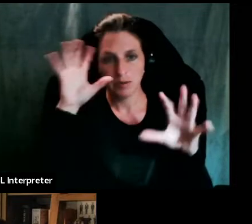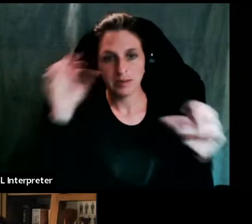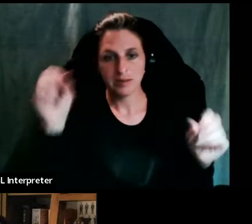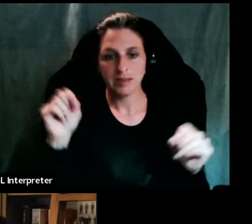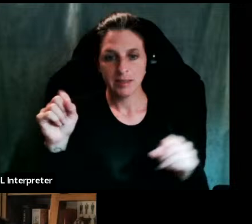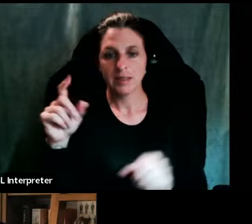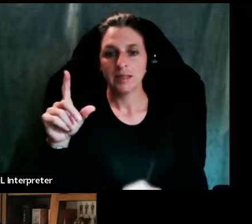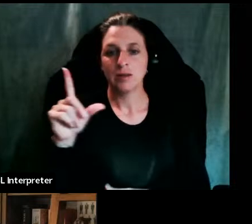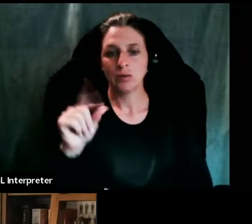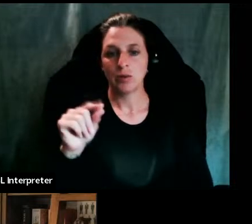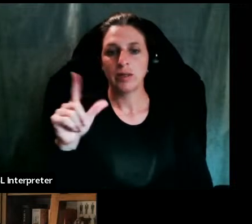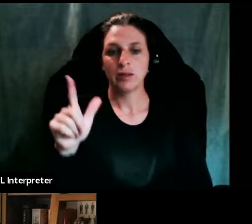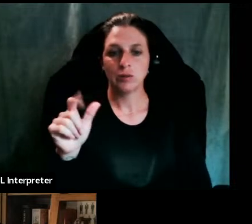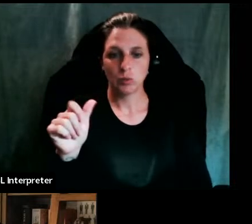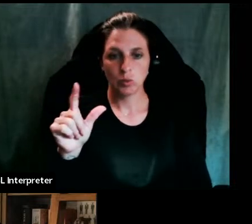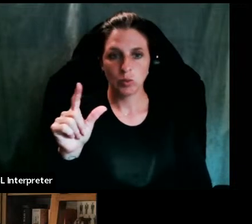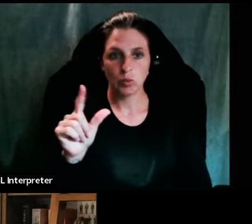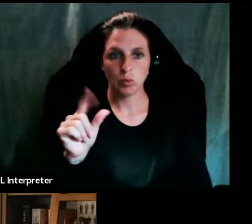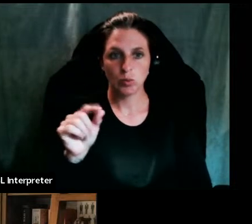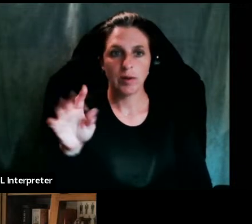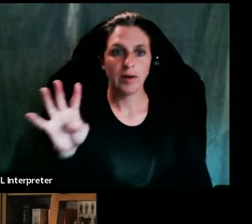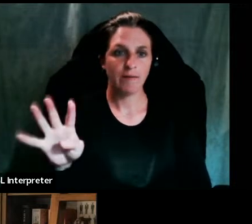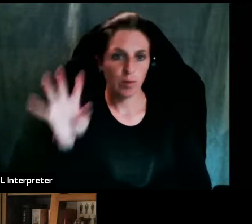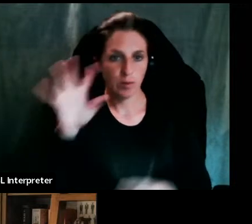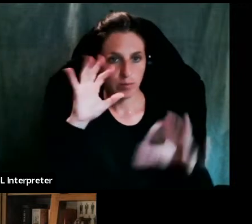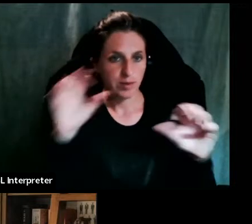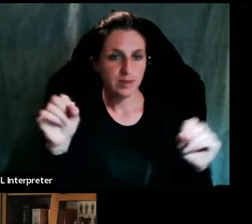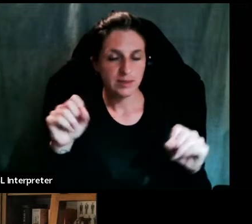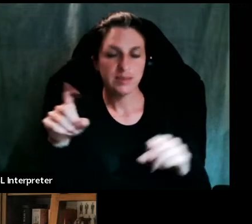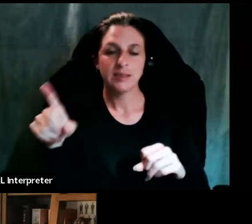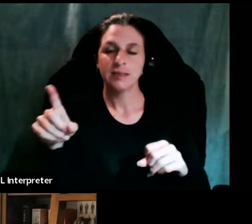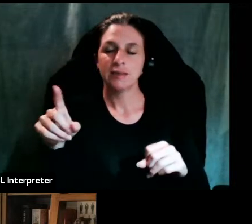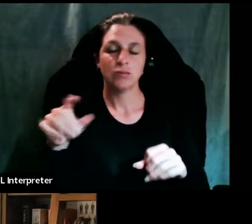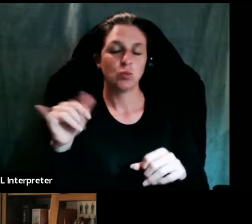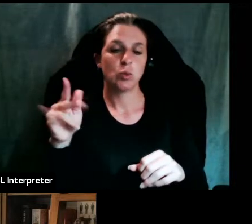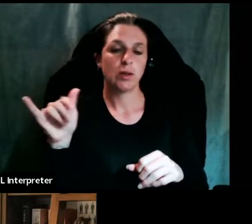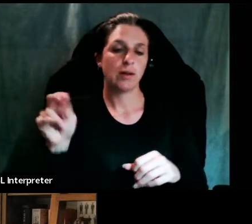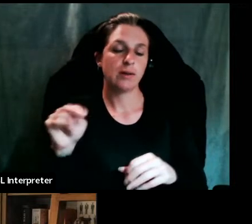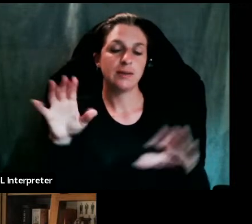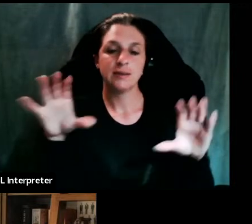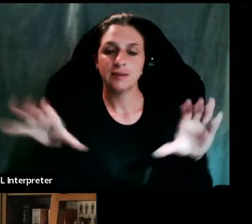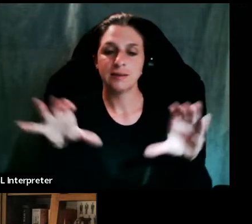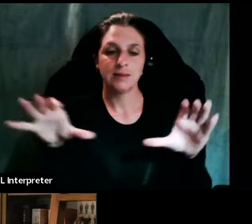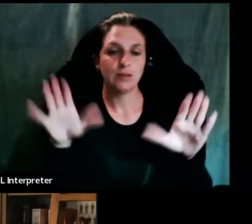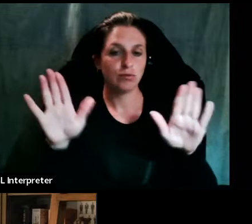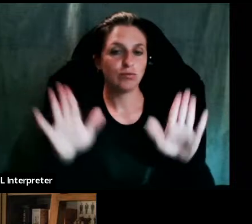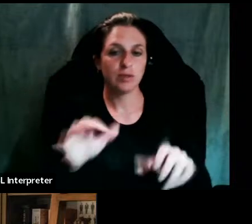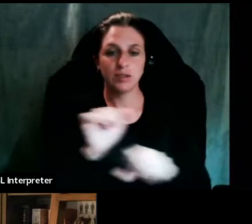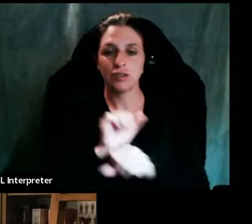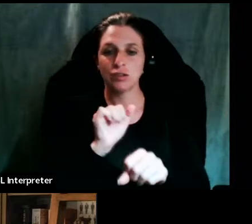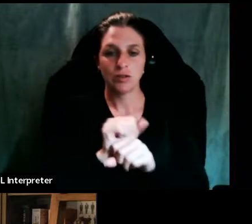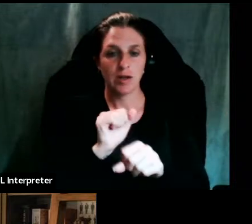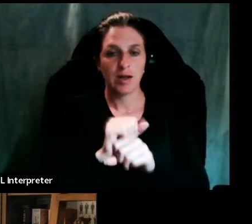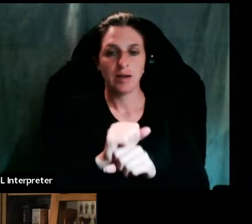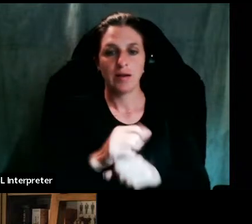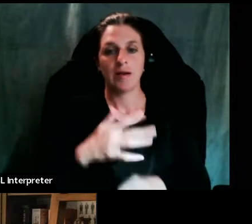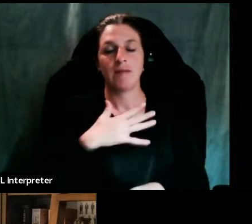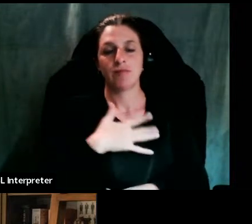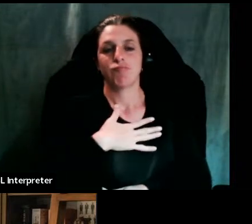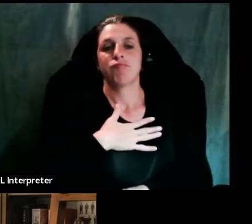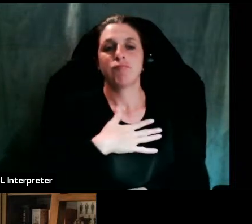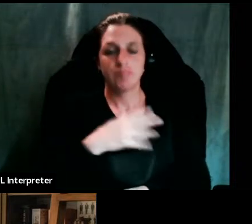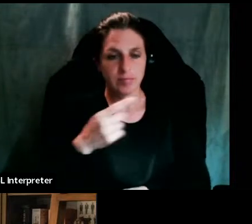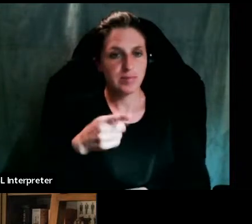2024 president, Julian did a great job. And everyone was felt very heartfelt that he took the